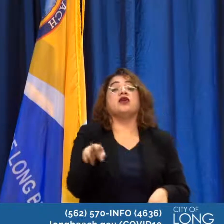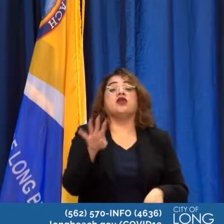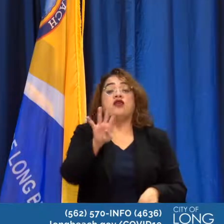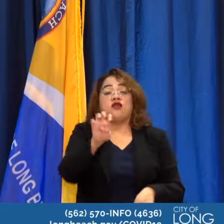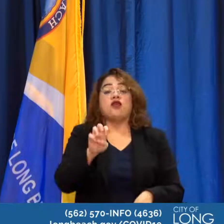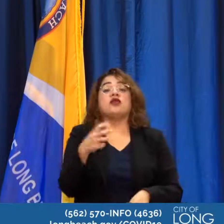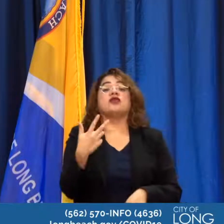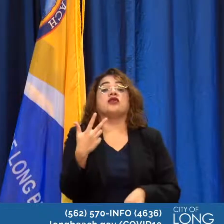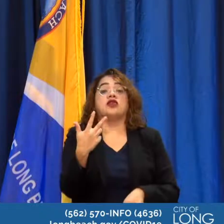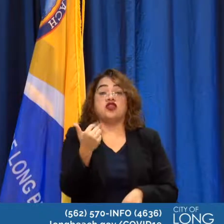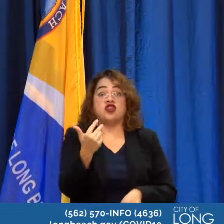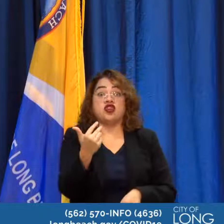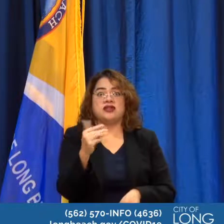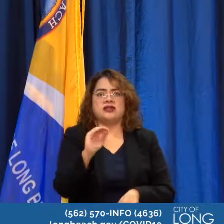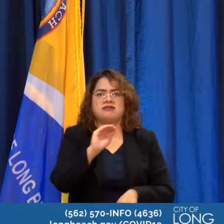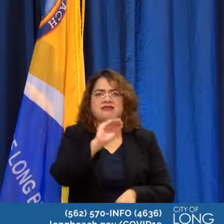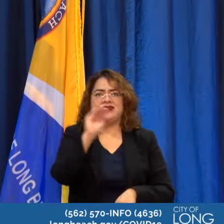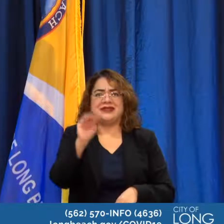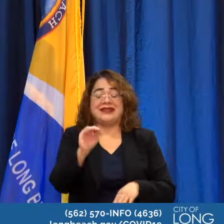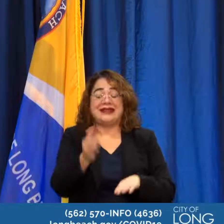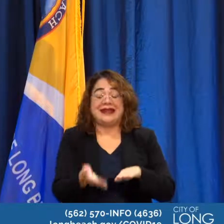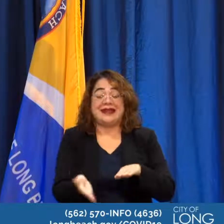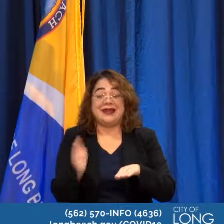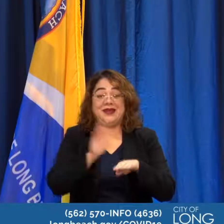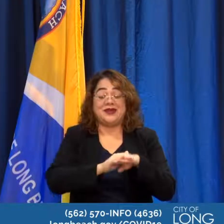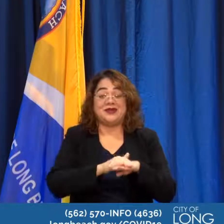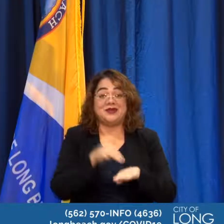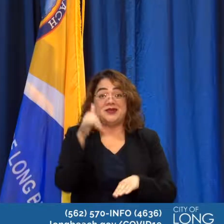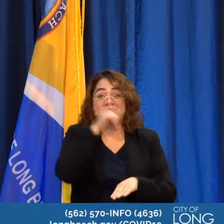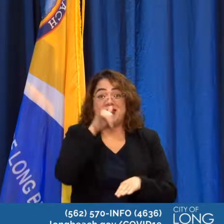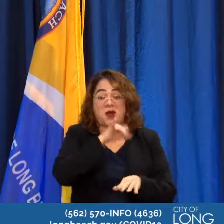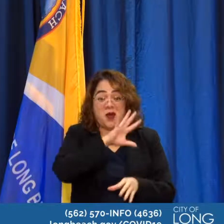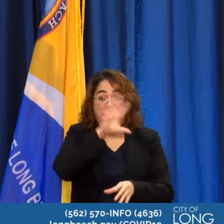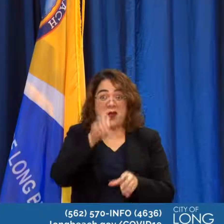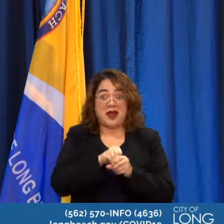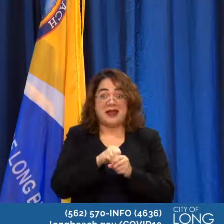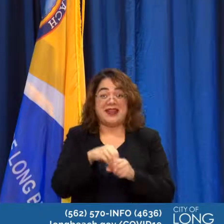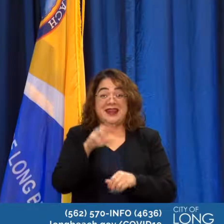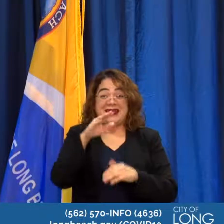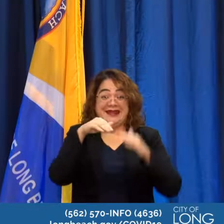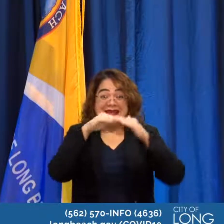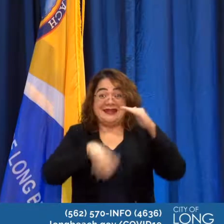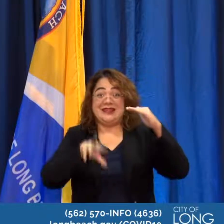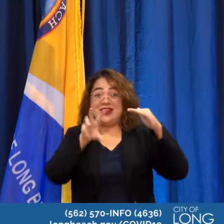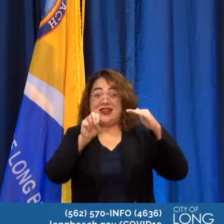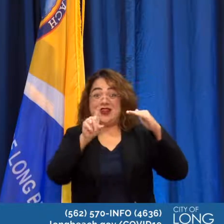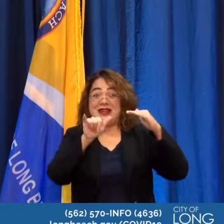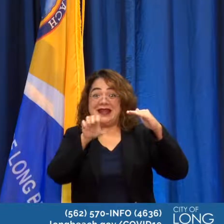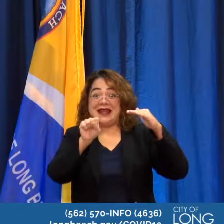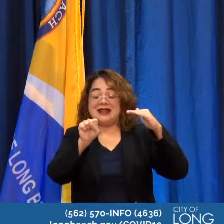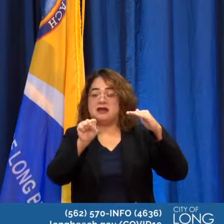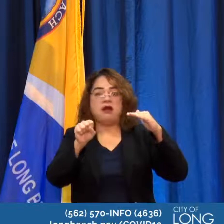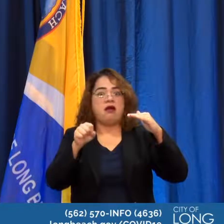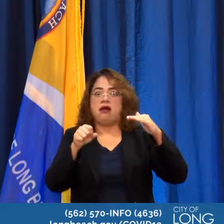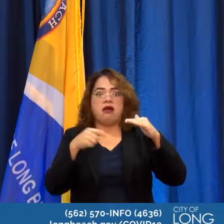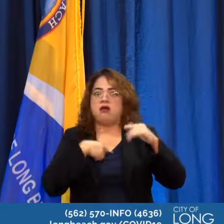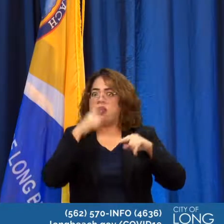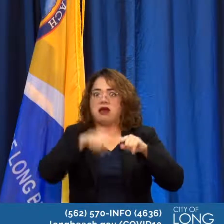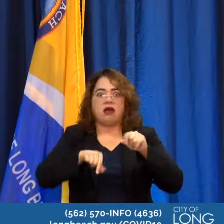413% increase. 413% increase in 30 days that we cannot sustain for the next 30 days.